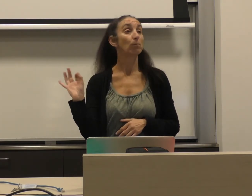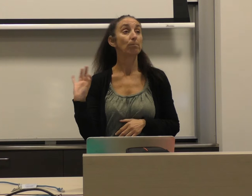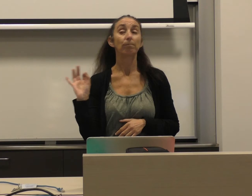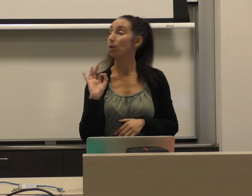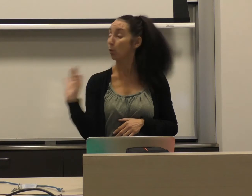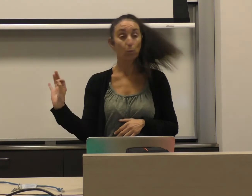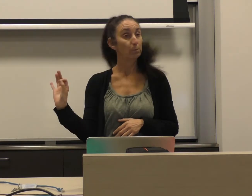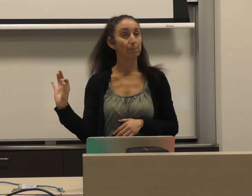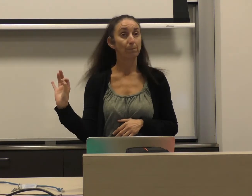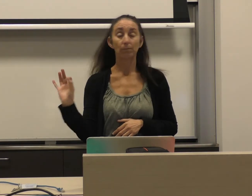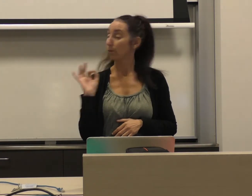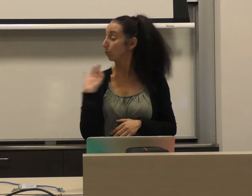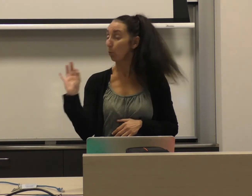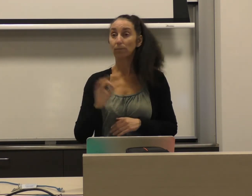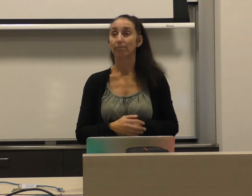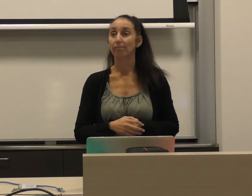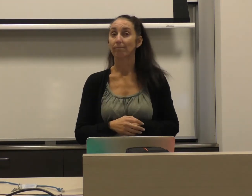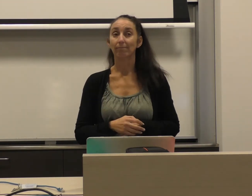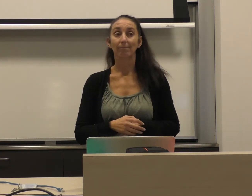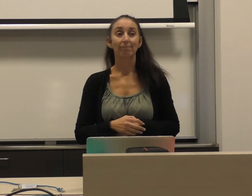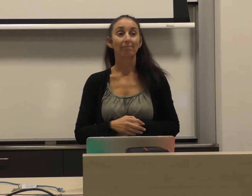Or it could be used this way.